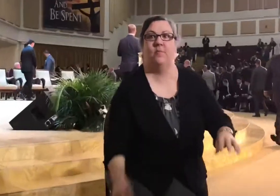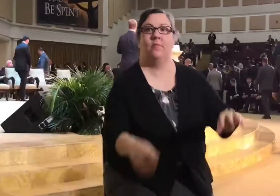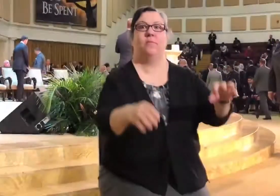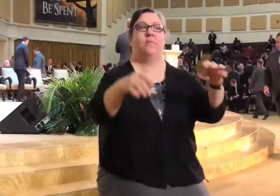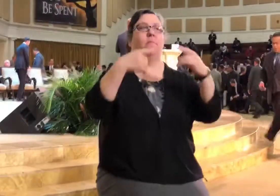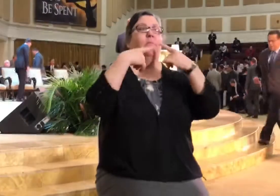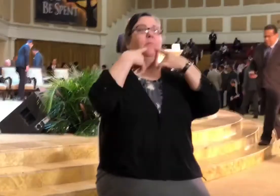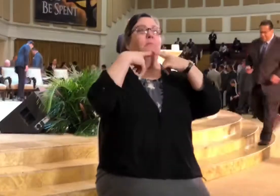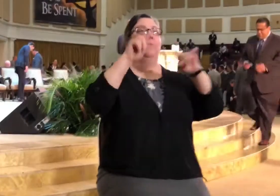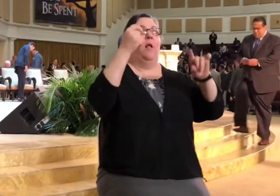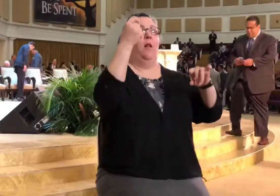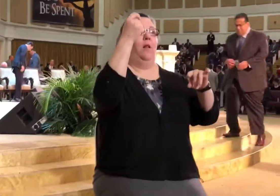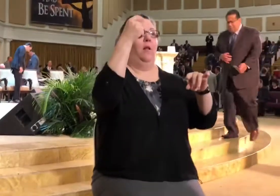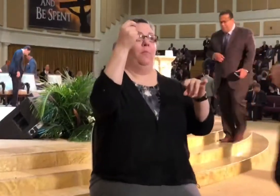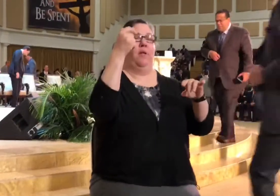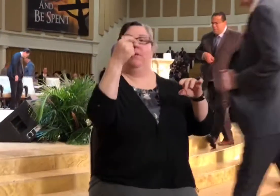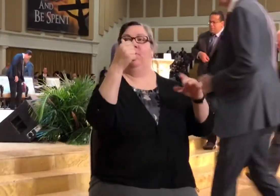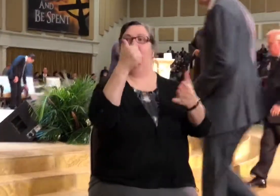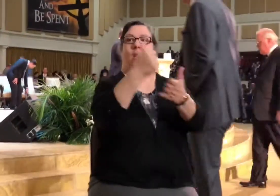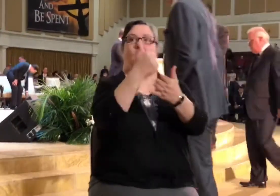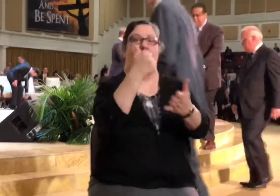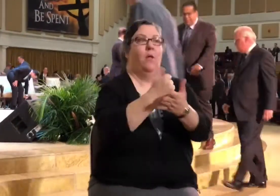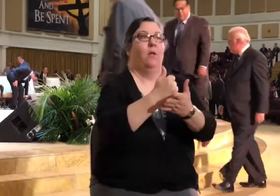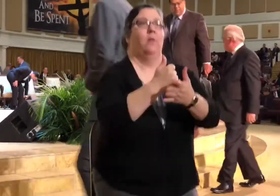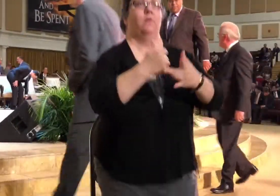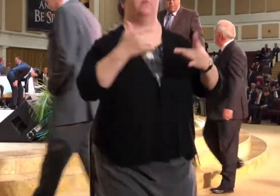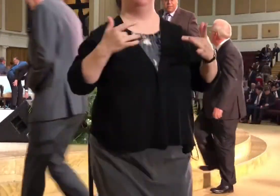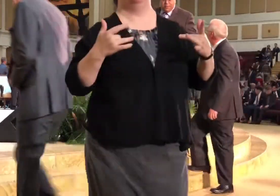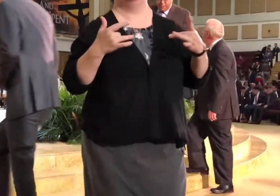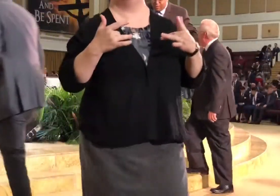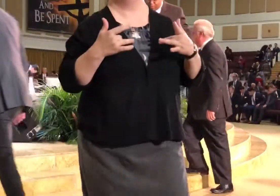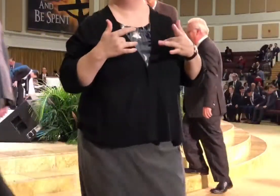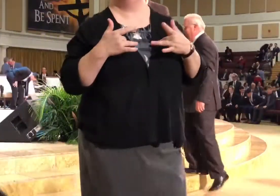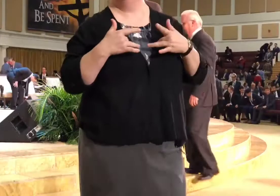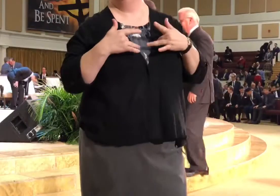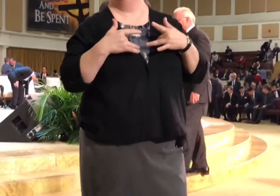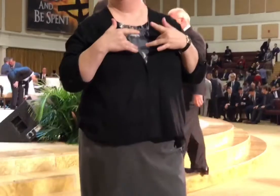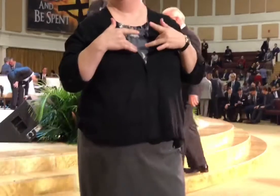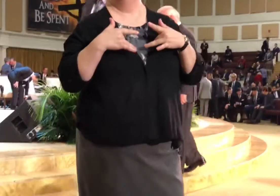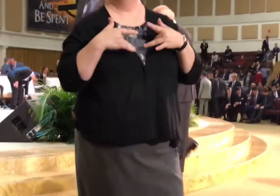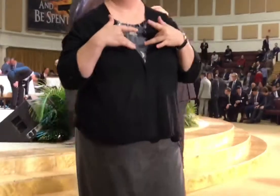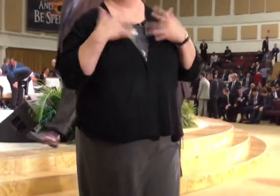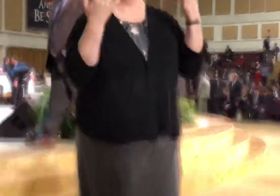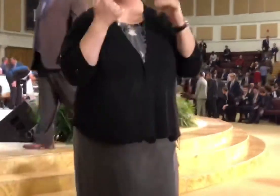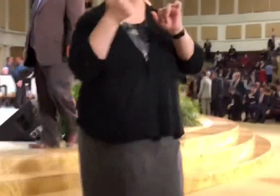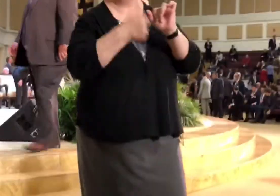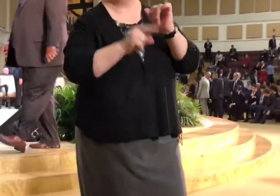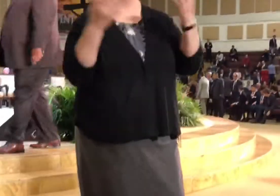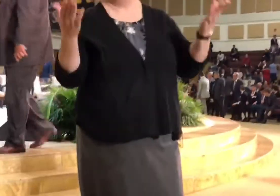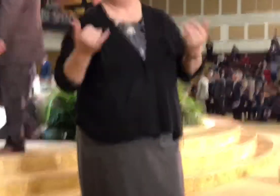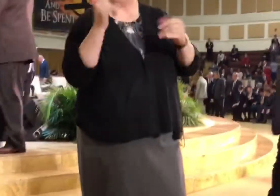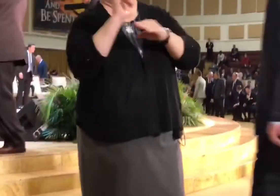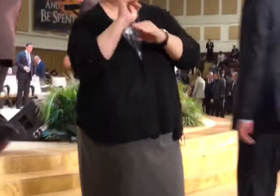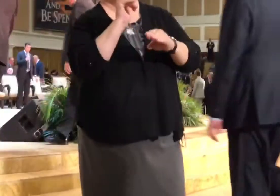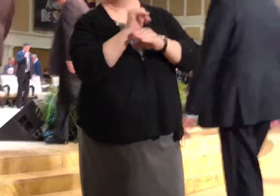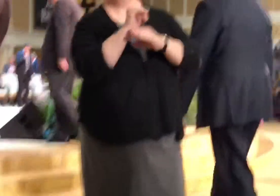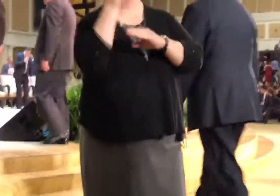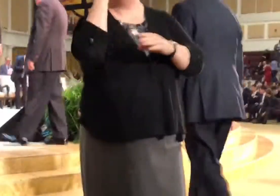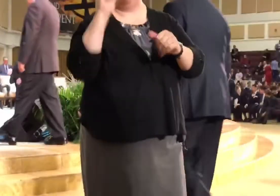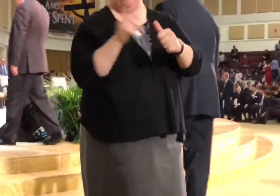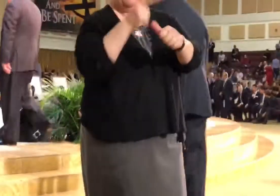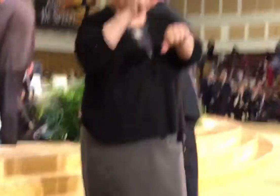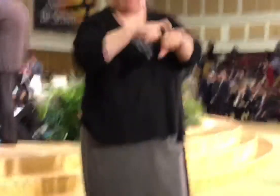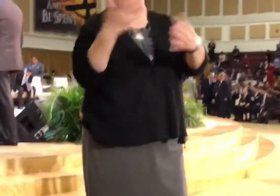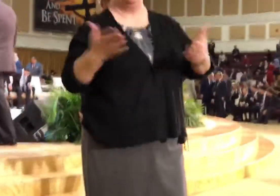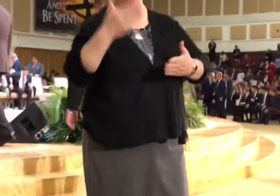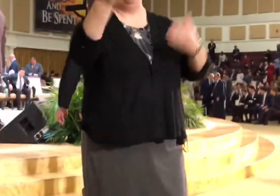bit later. And we're delighted for everyone that is here tonight. And if this is your first night, welcome to the party. We've